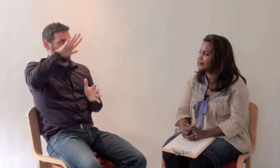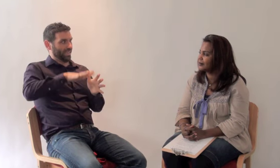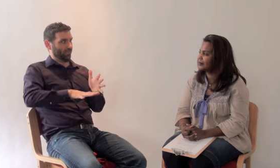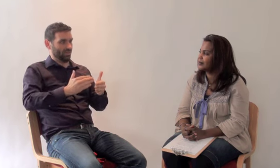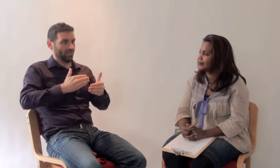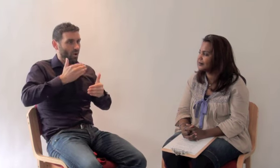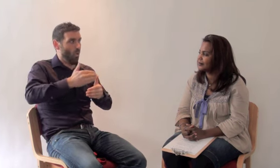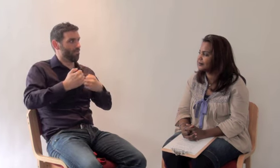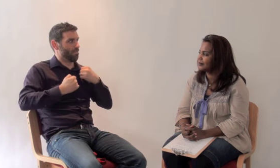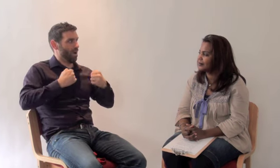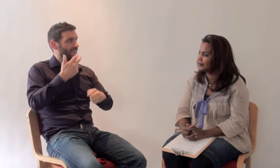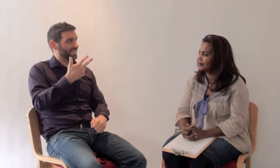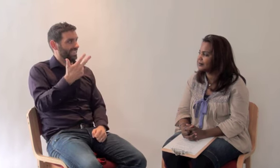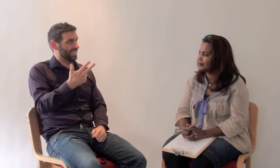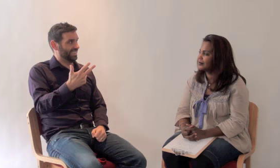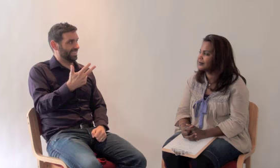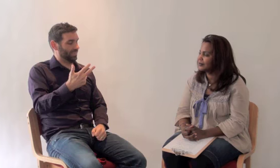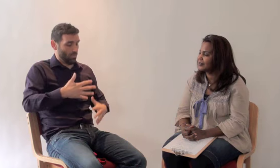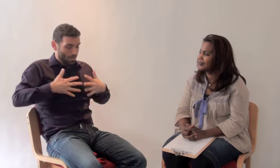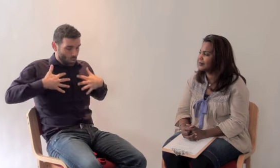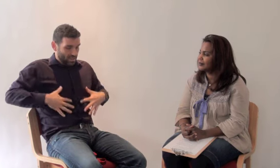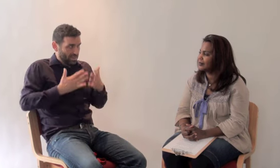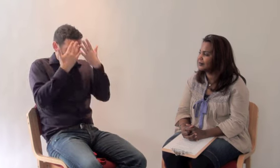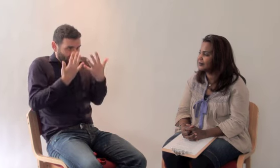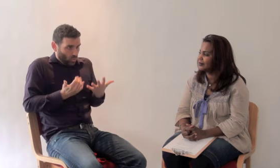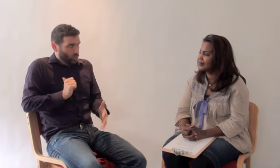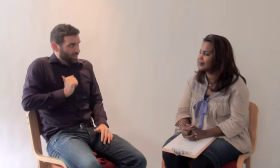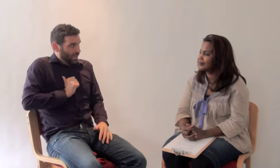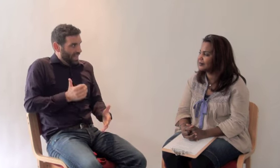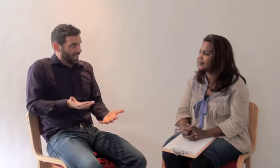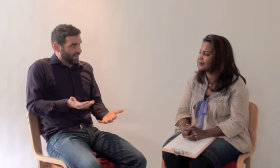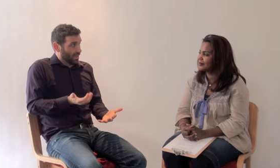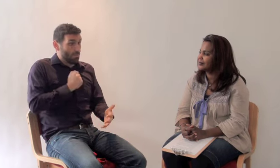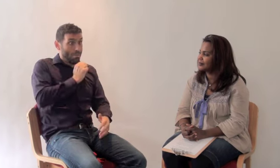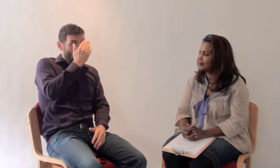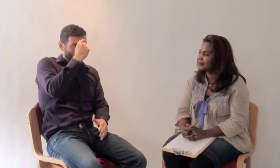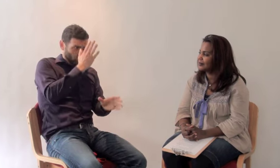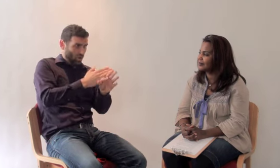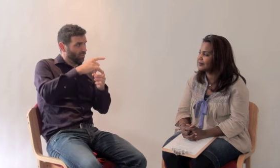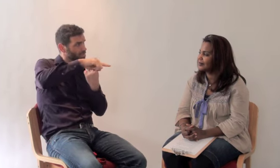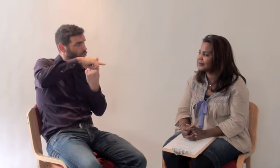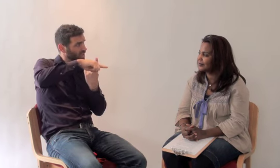represented more than I'd done in my training. You know, I'd never experienced anything beyond 18 miles before, so my body didn't know what to